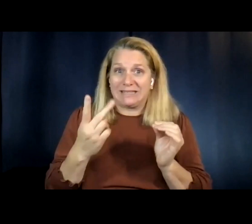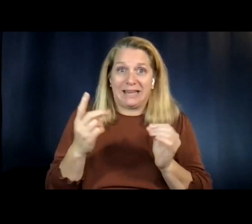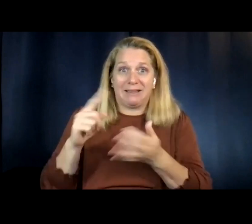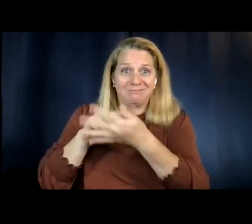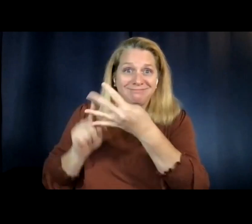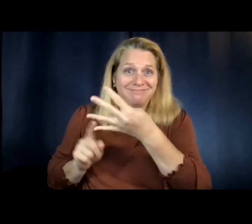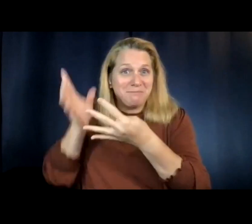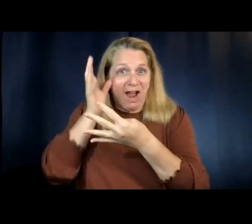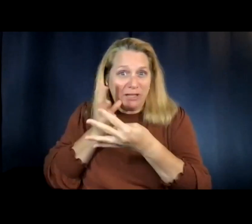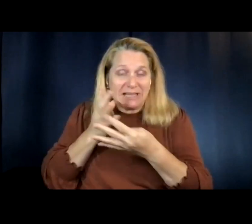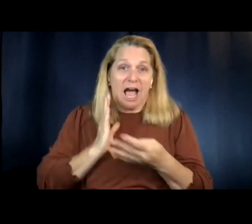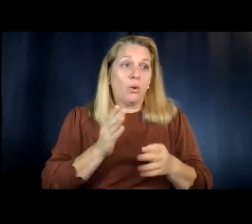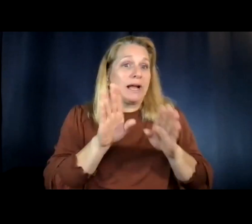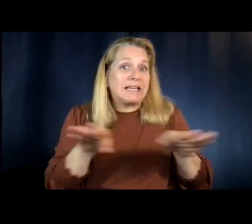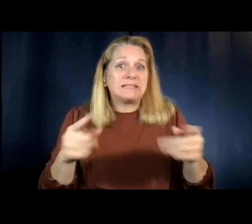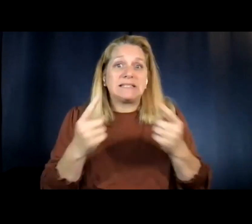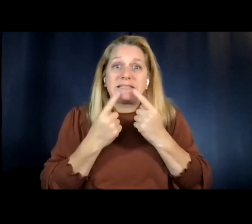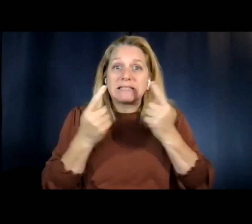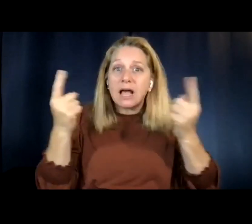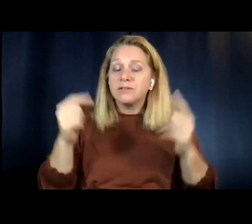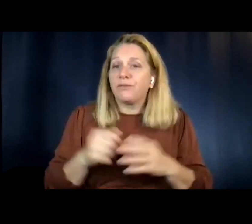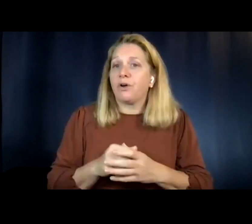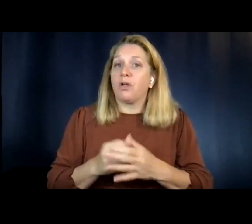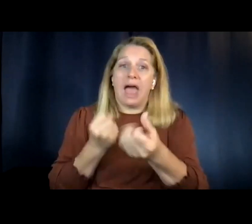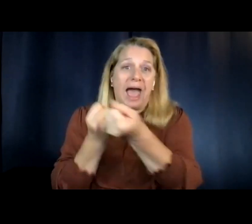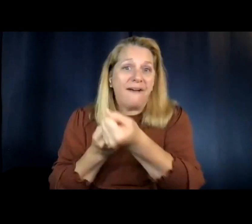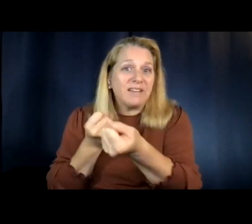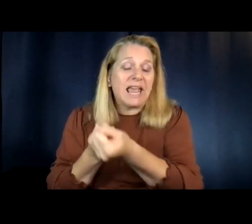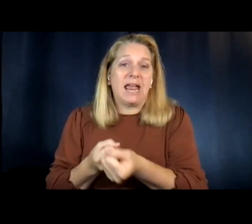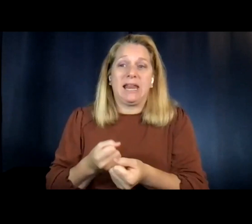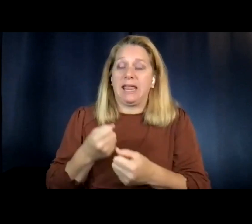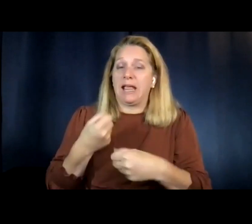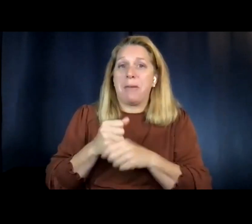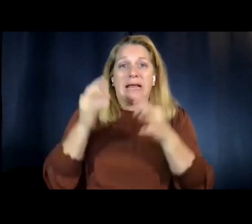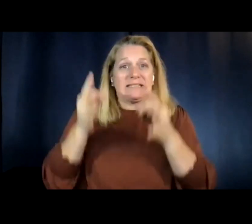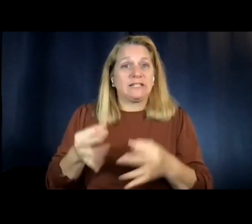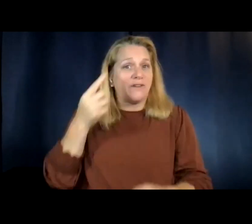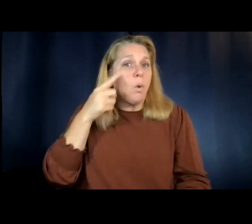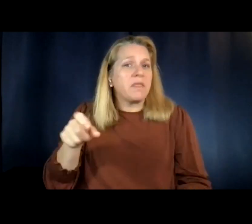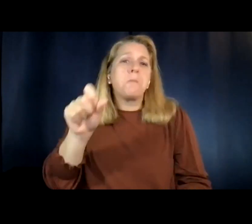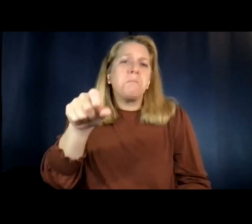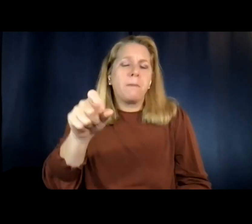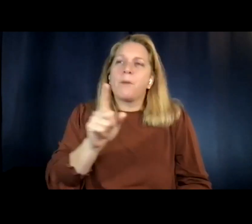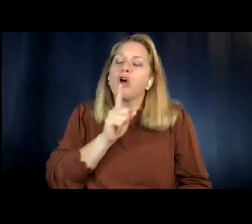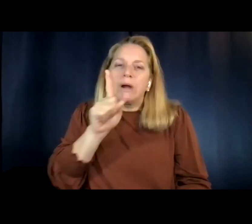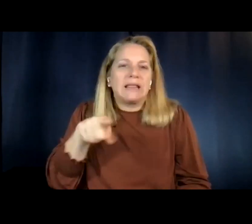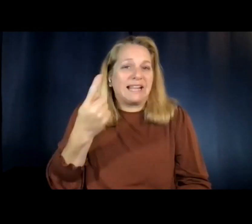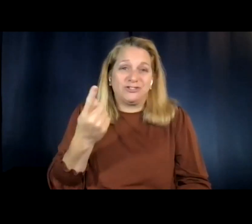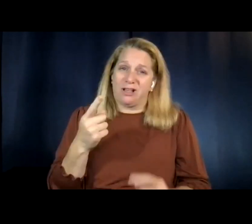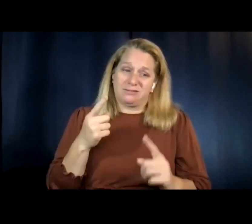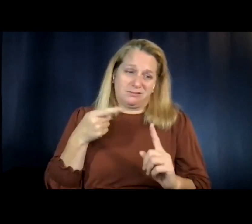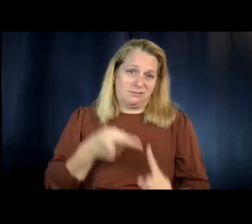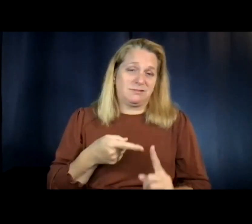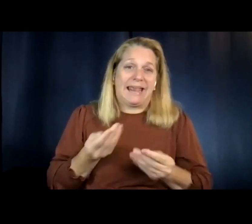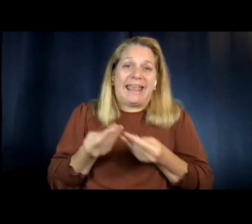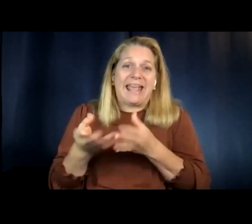to strong advocating and decision making on their behalf, but it's truly just giving access to language, whether that